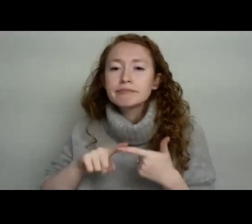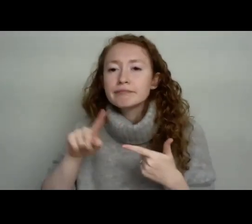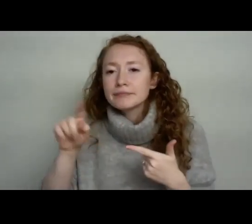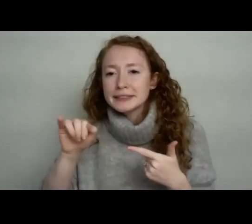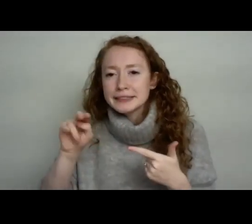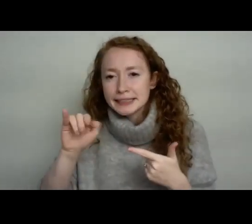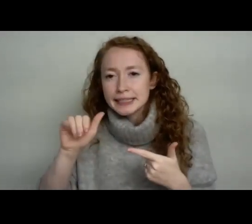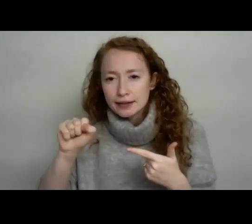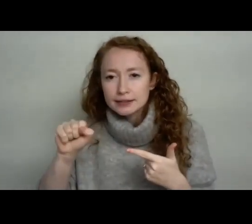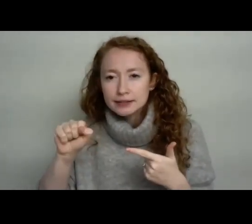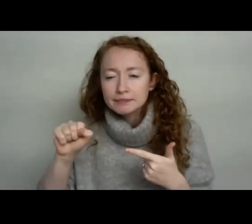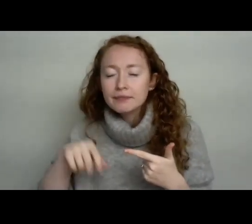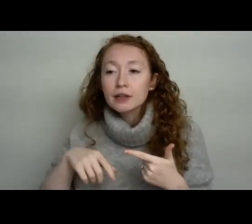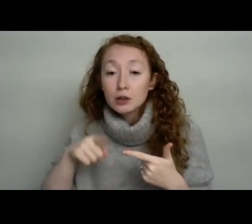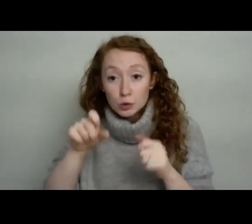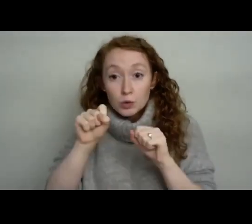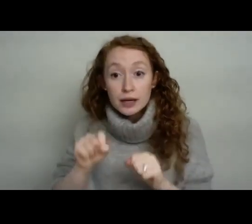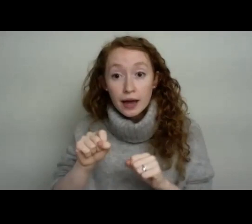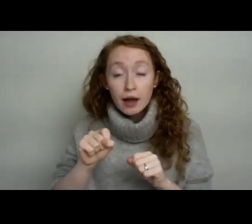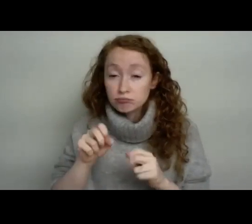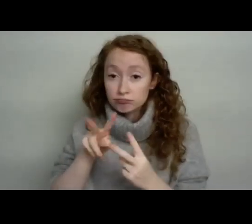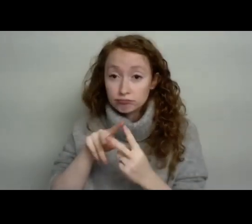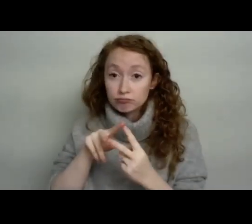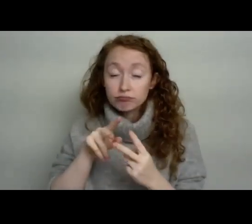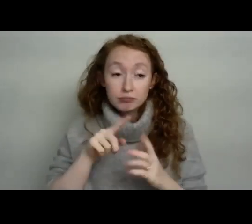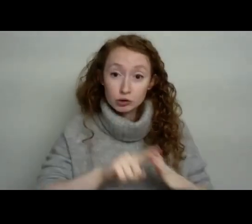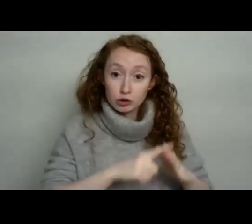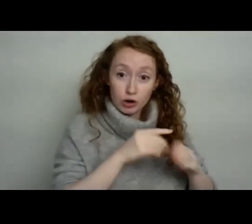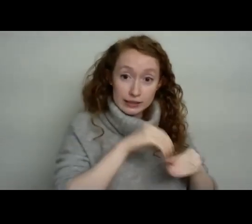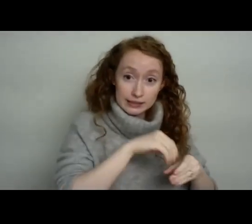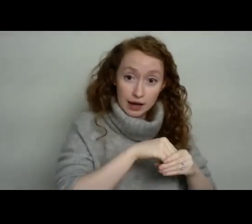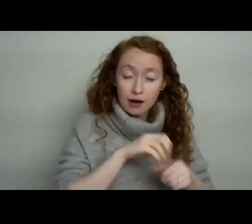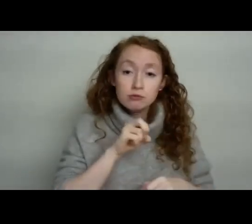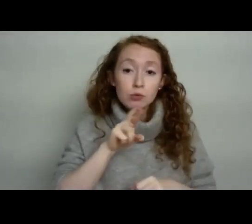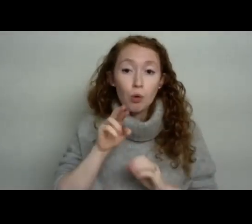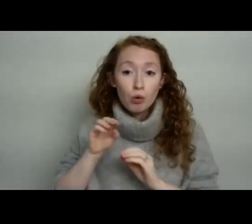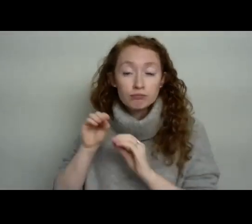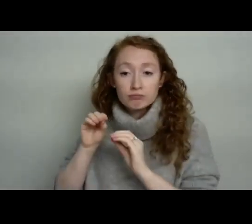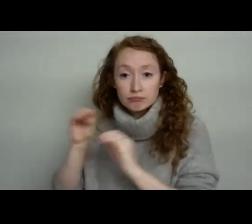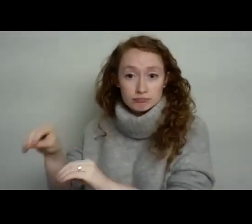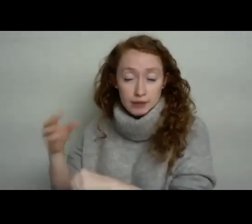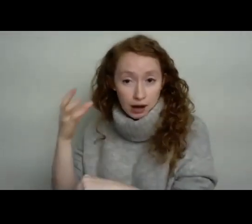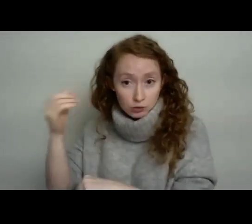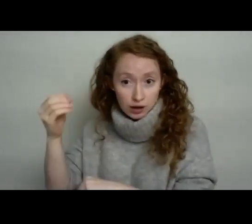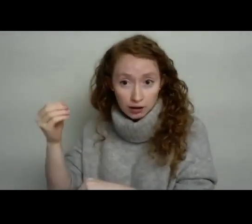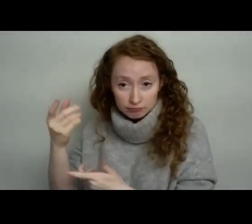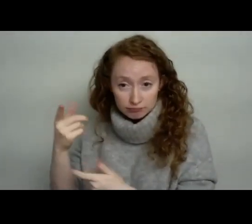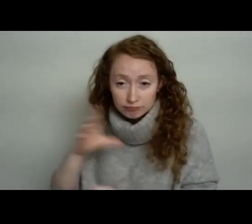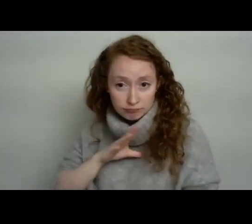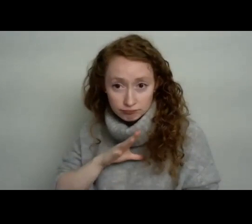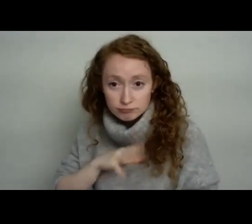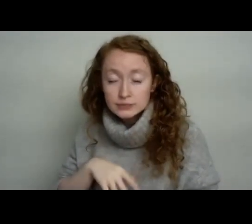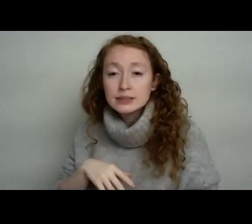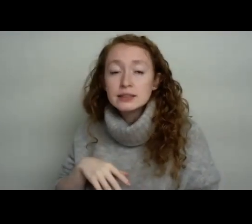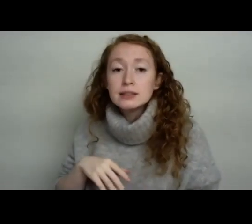You can direct sow or transplant them. And with most seed packets, you'll find growing info. Certainly with our seed